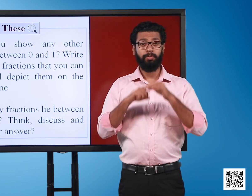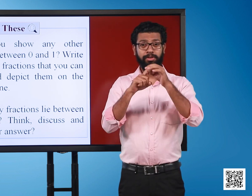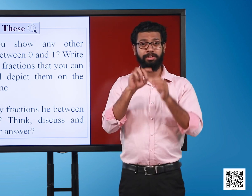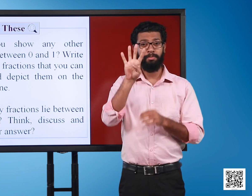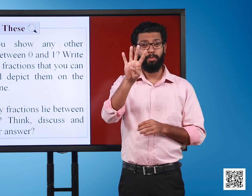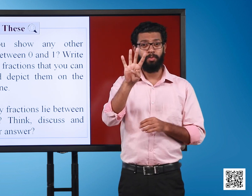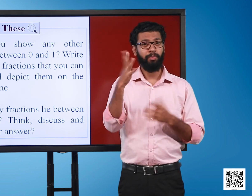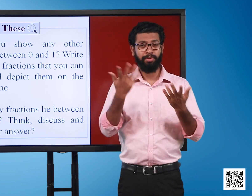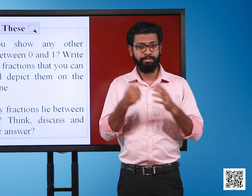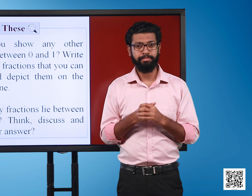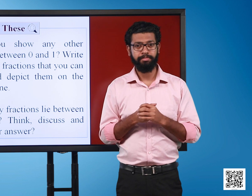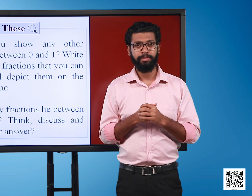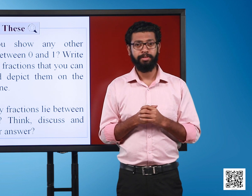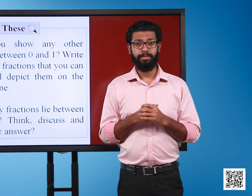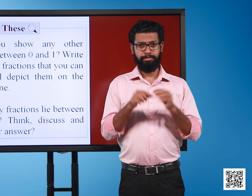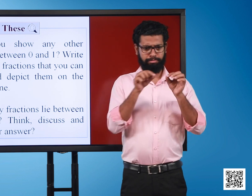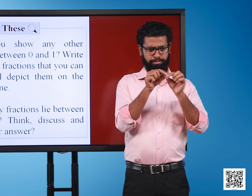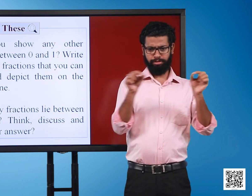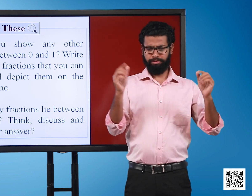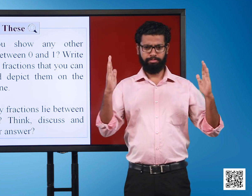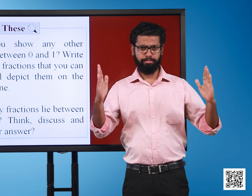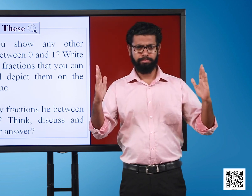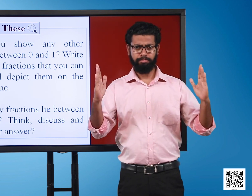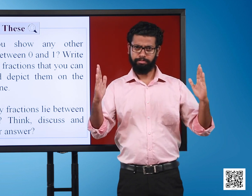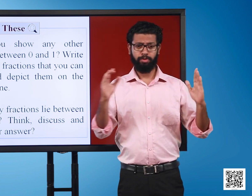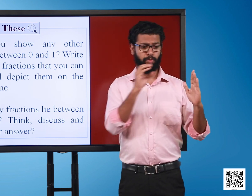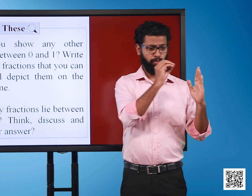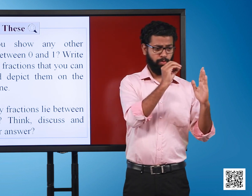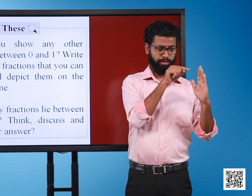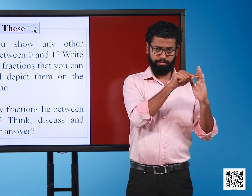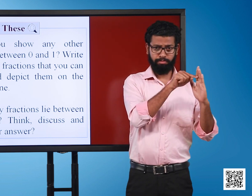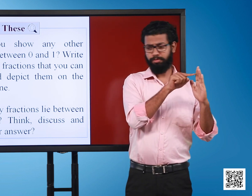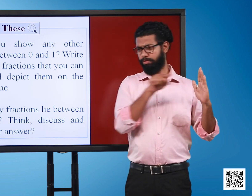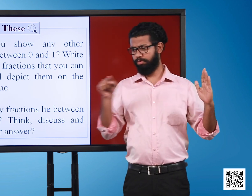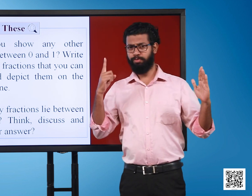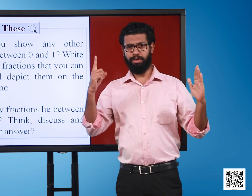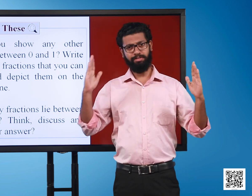4. How many fractions lie between 0 and 1?